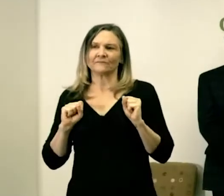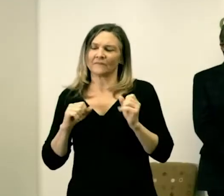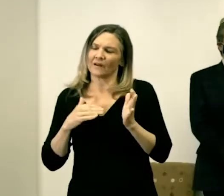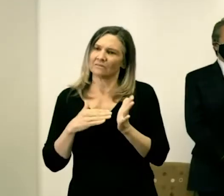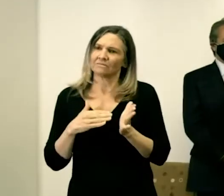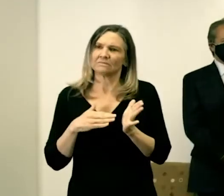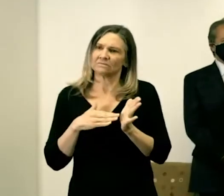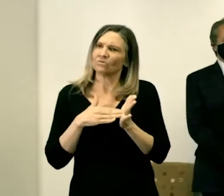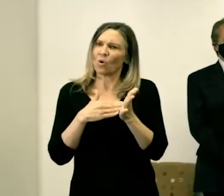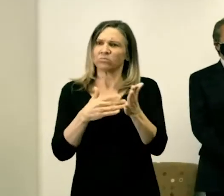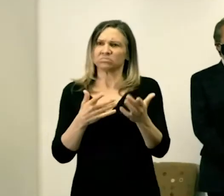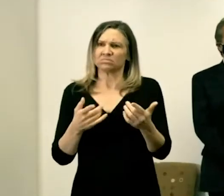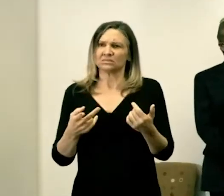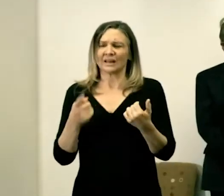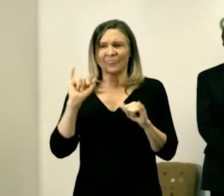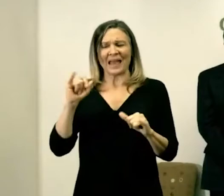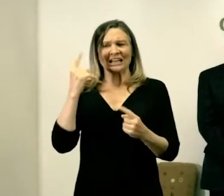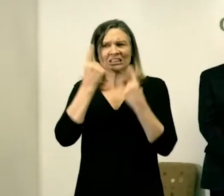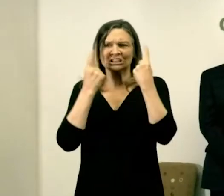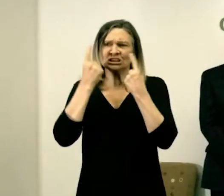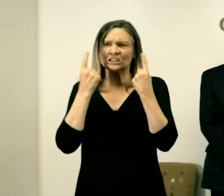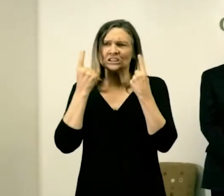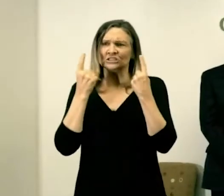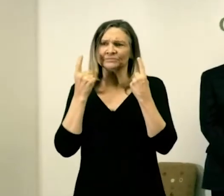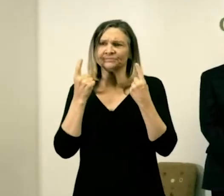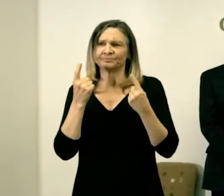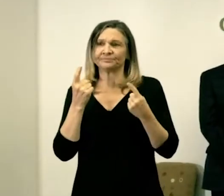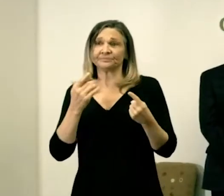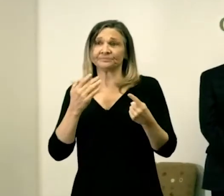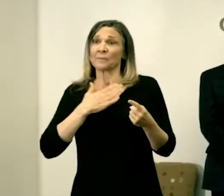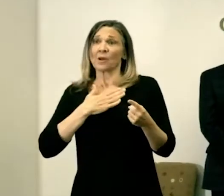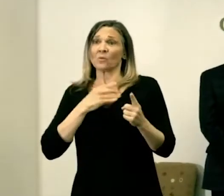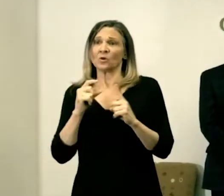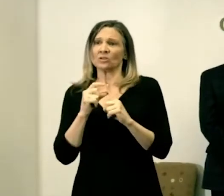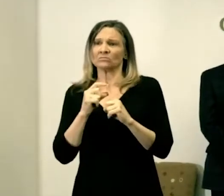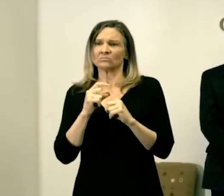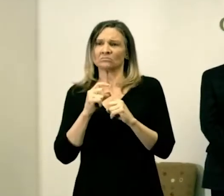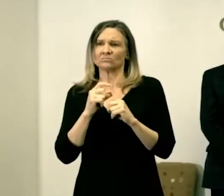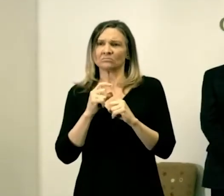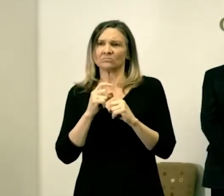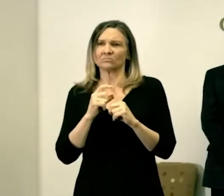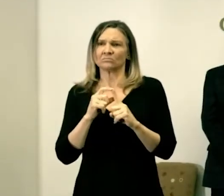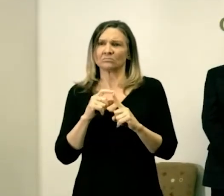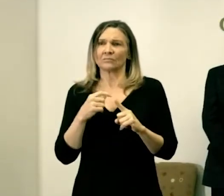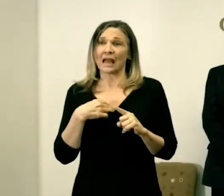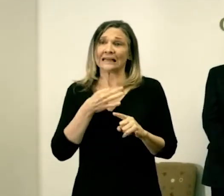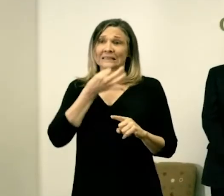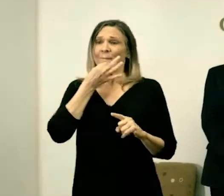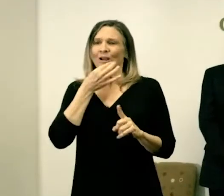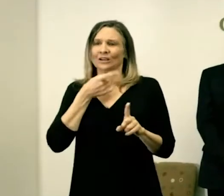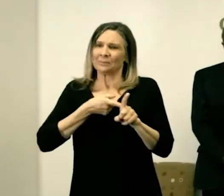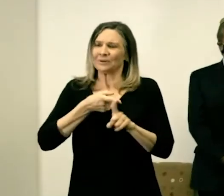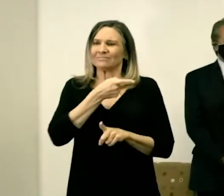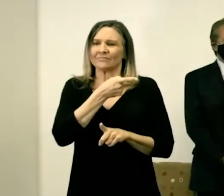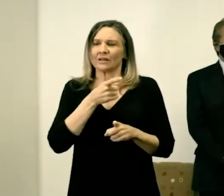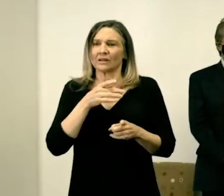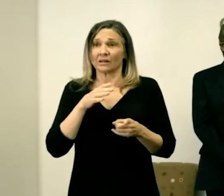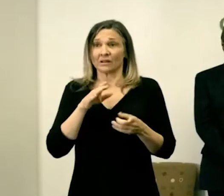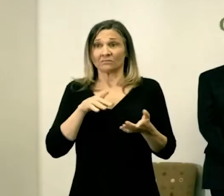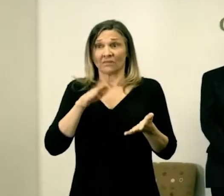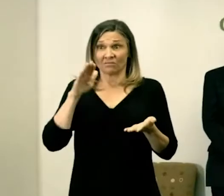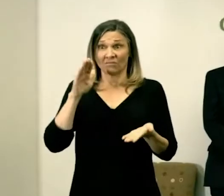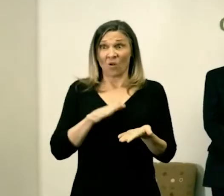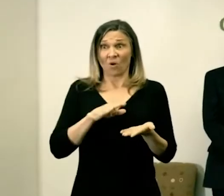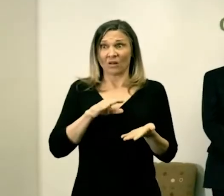objectively considered. Those aren't my words. Those are the words of the experts. We have among the lowest death rates of any large state in America. And we